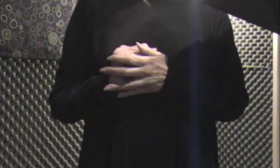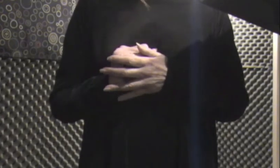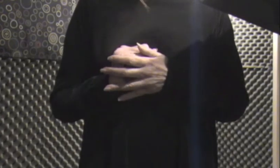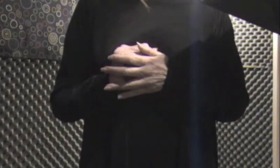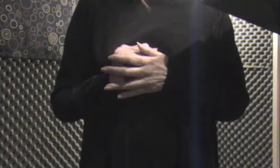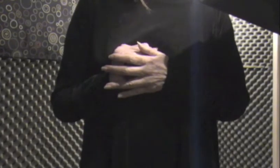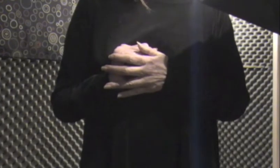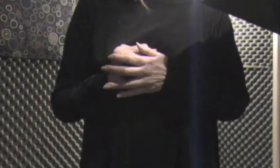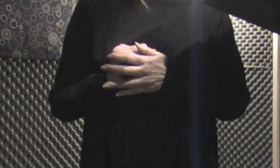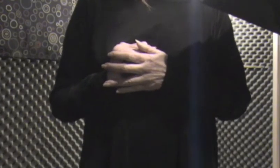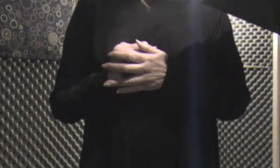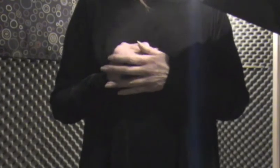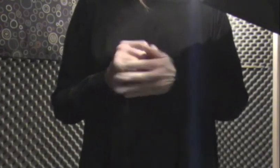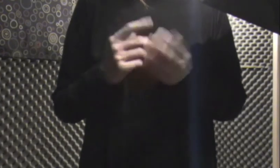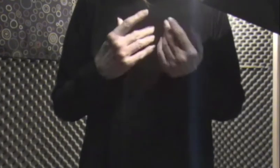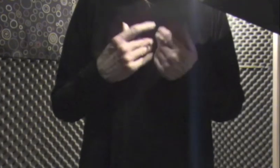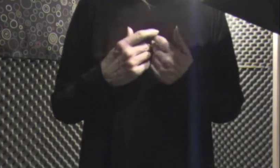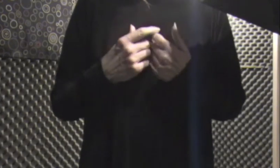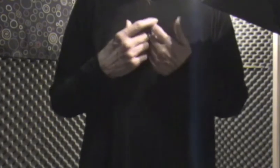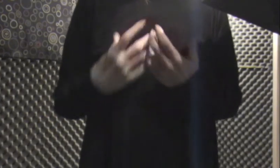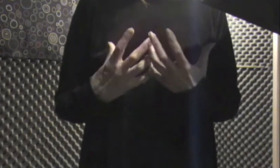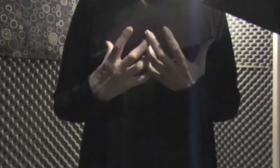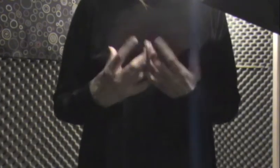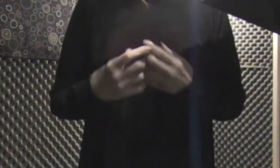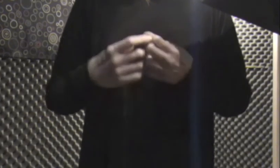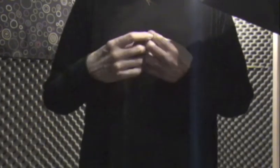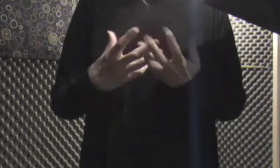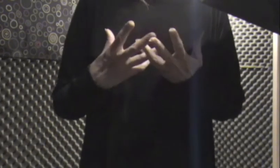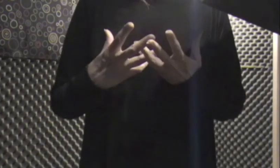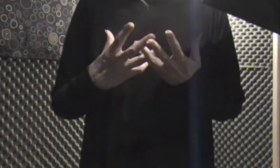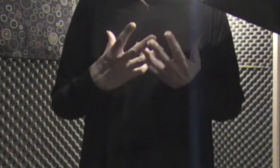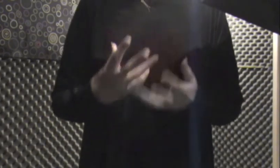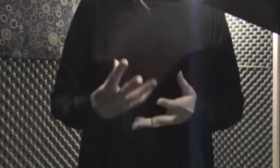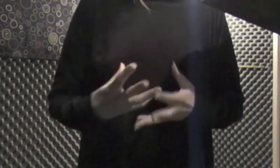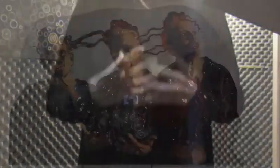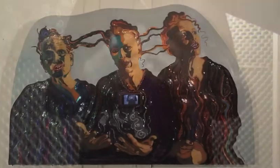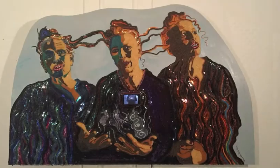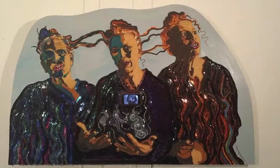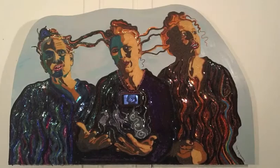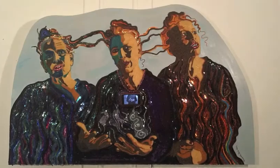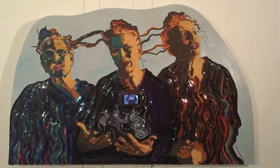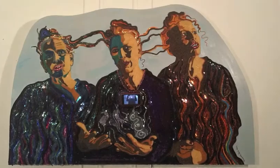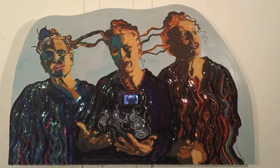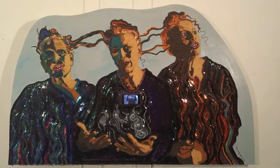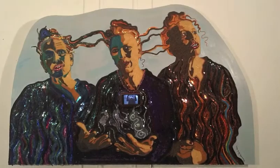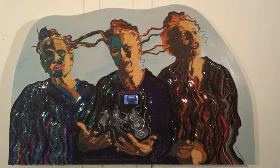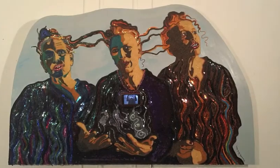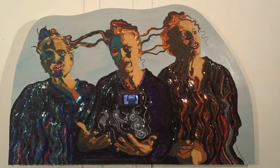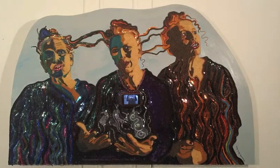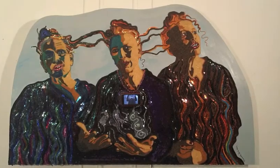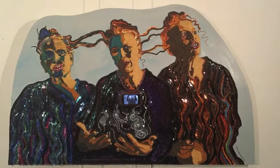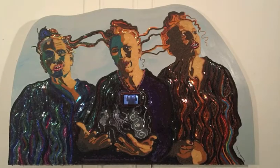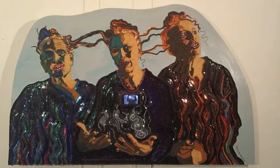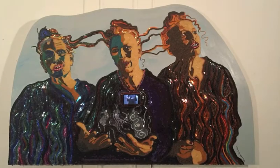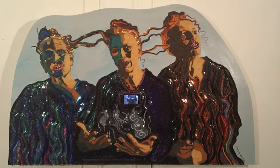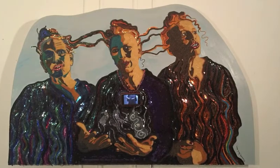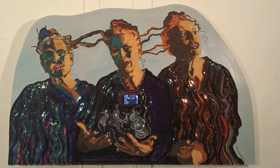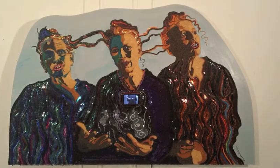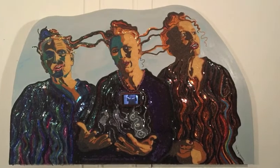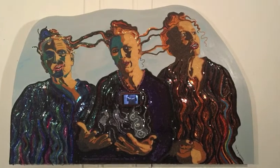mind I still want it So my husband huffs And puffs He makes a production What difference should it make